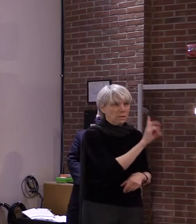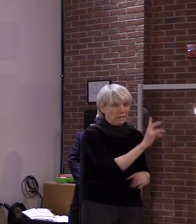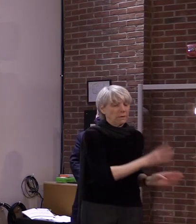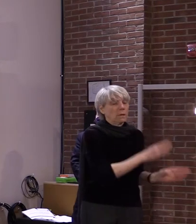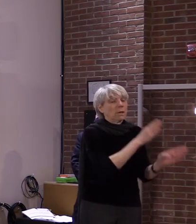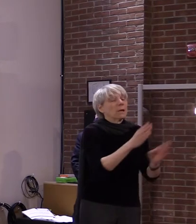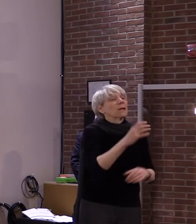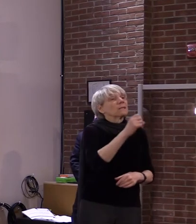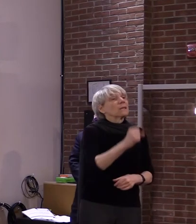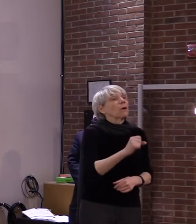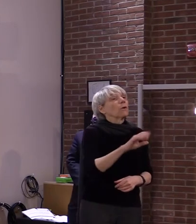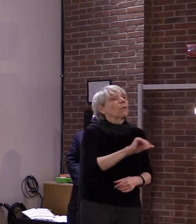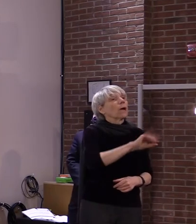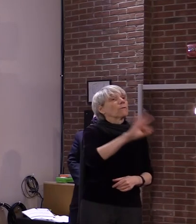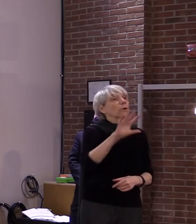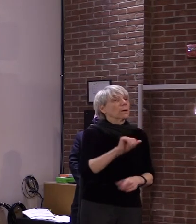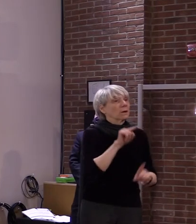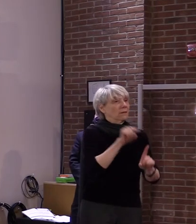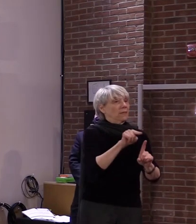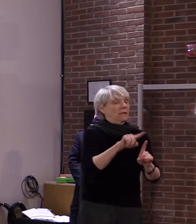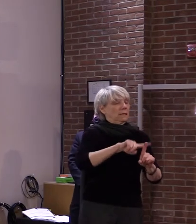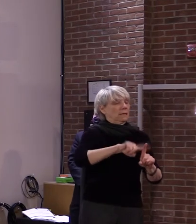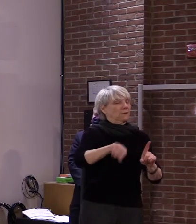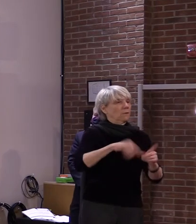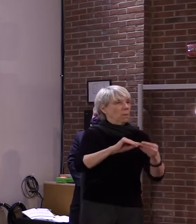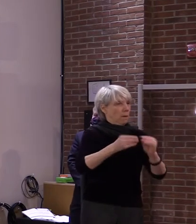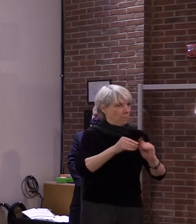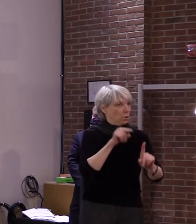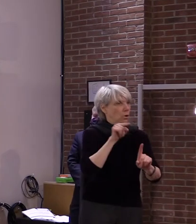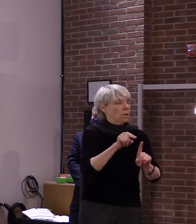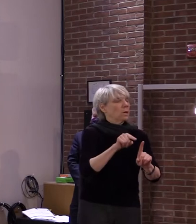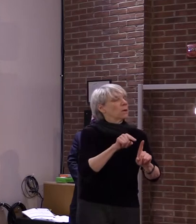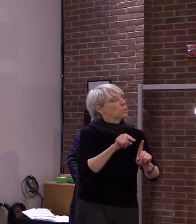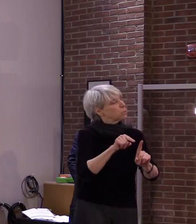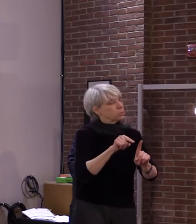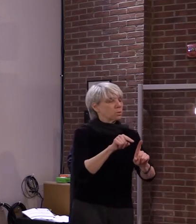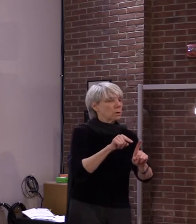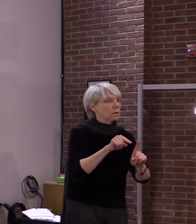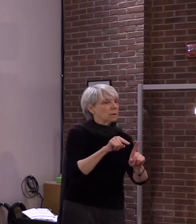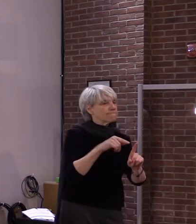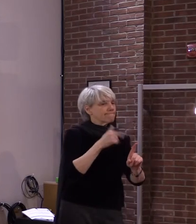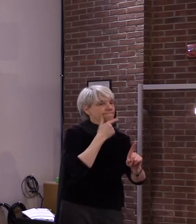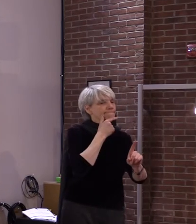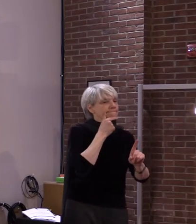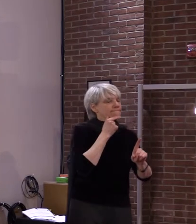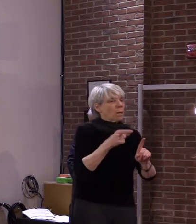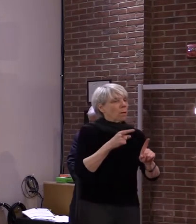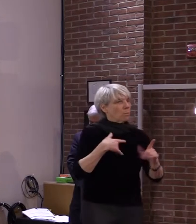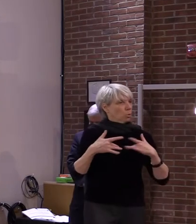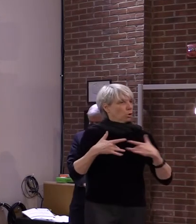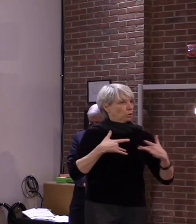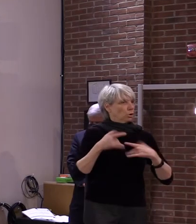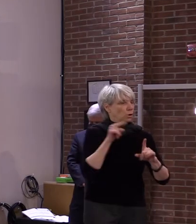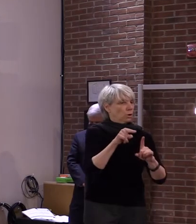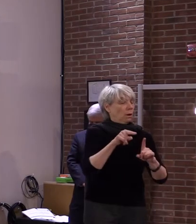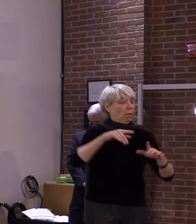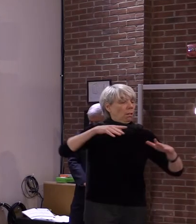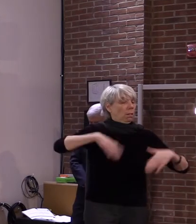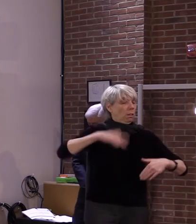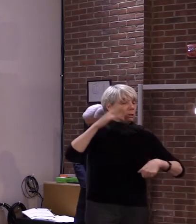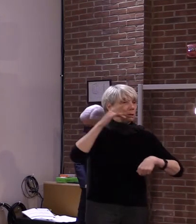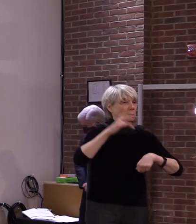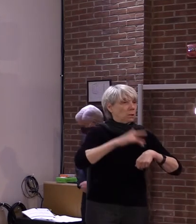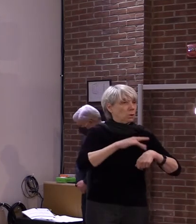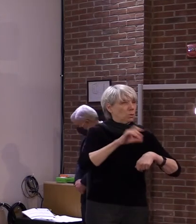variant is one that is concerning fortunately not one that we've seen in this country